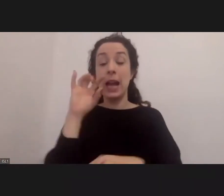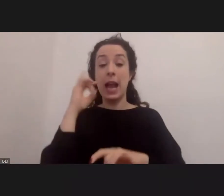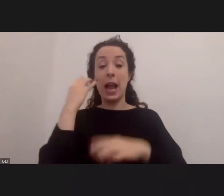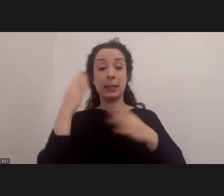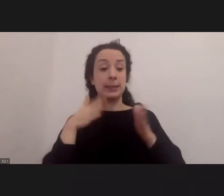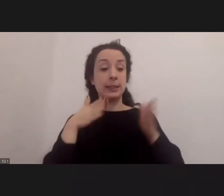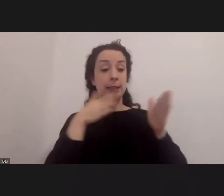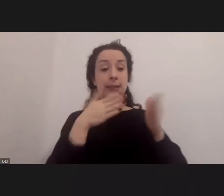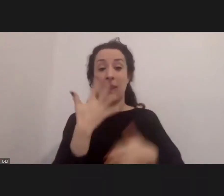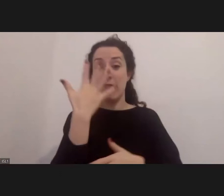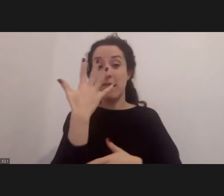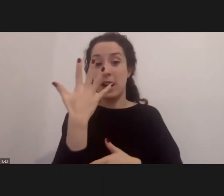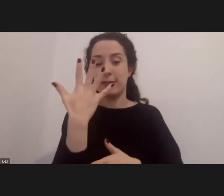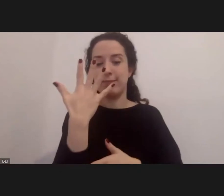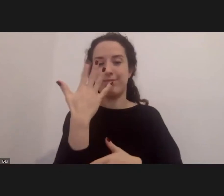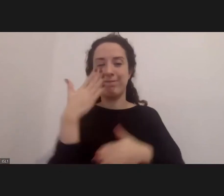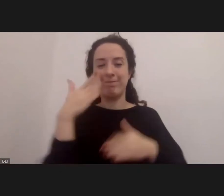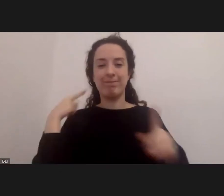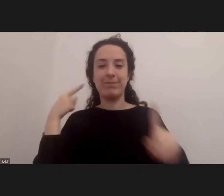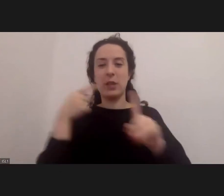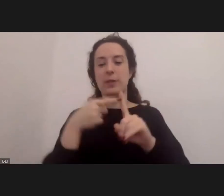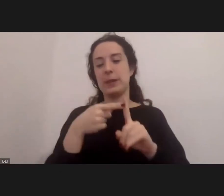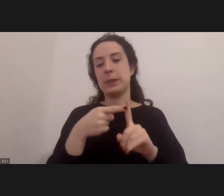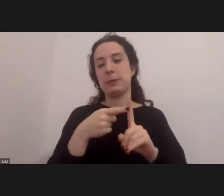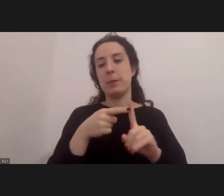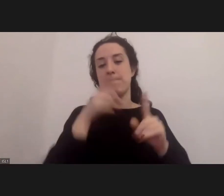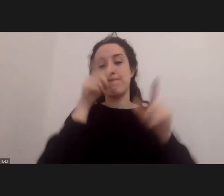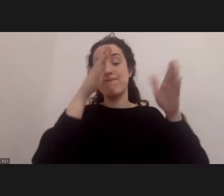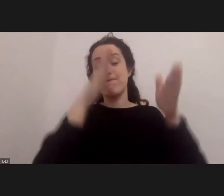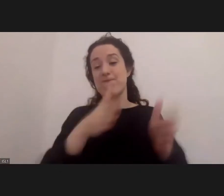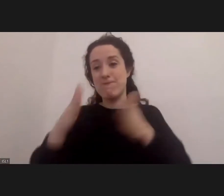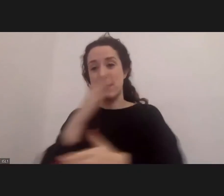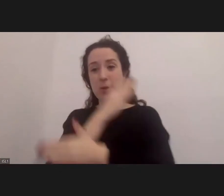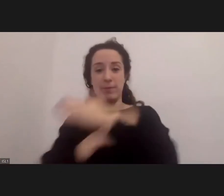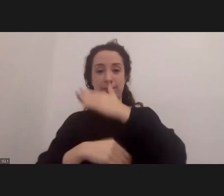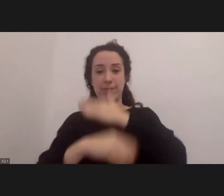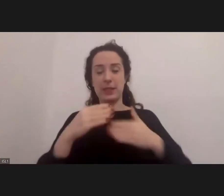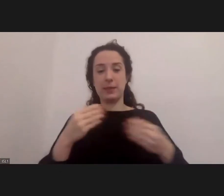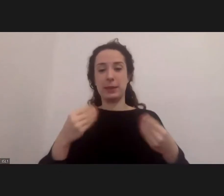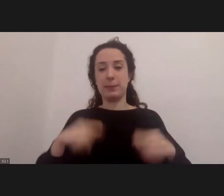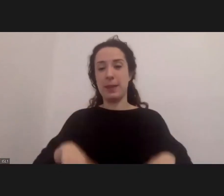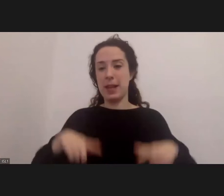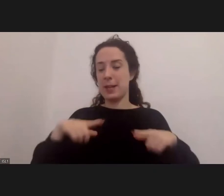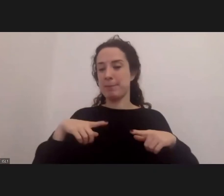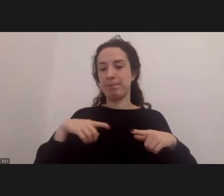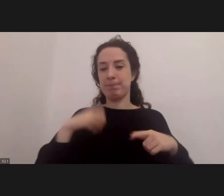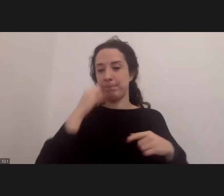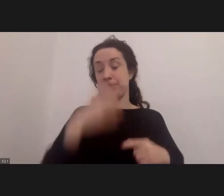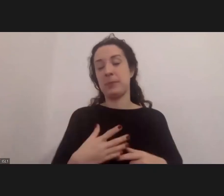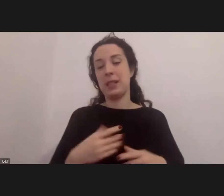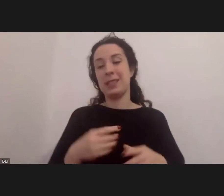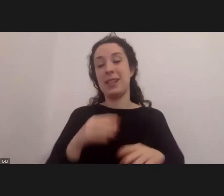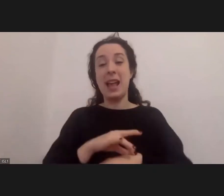employment or accessibility of people with disabilities. The guide on accessible tourism was released